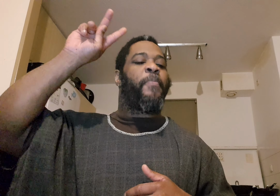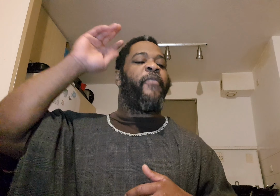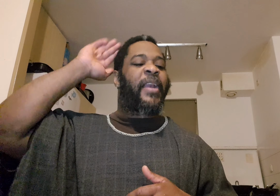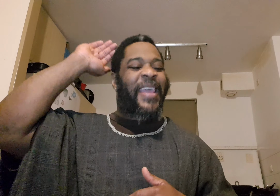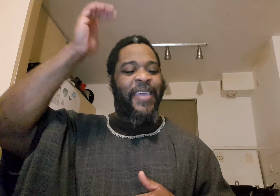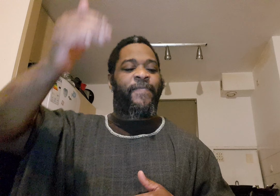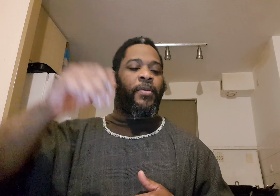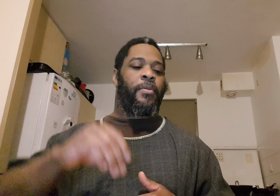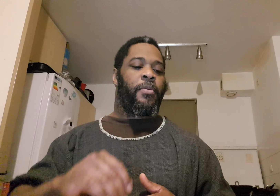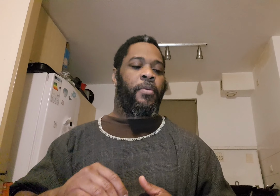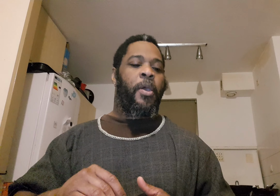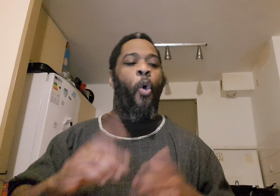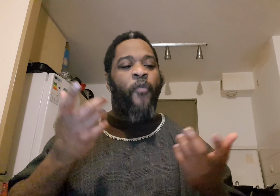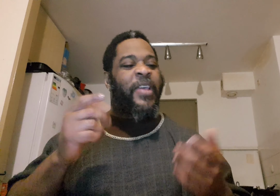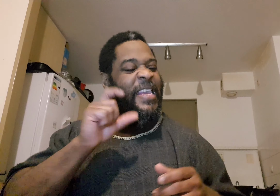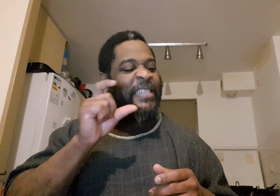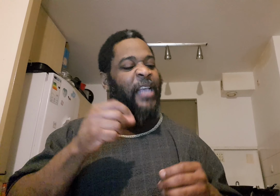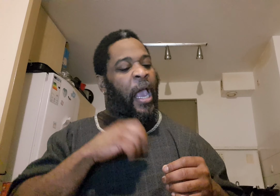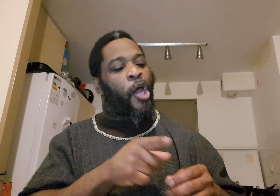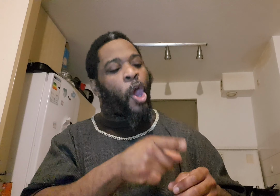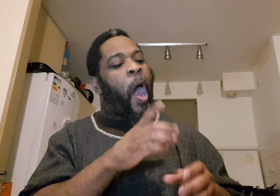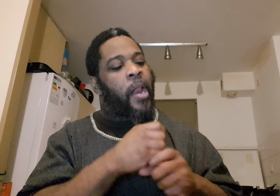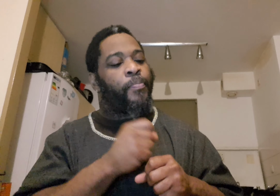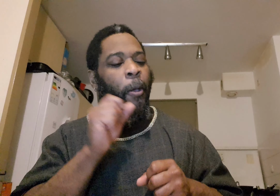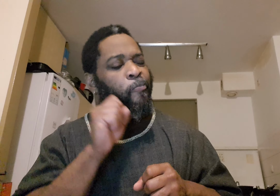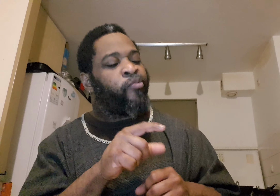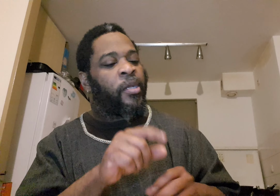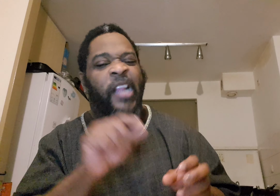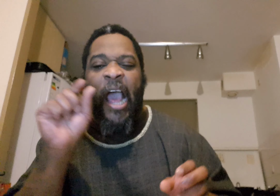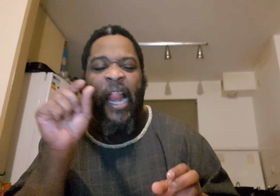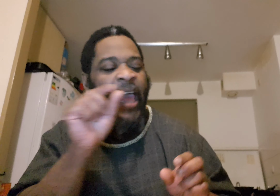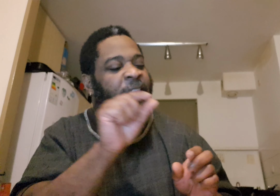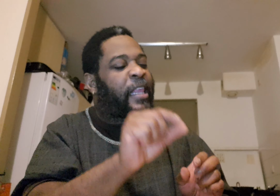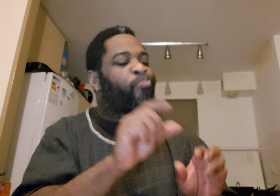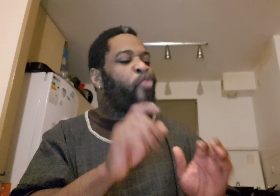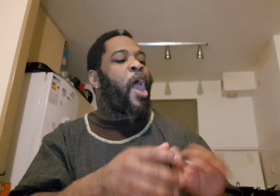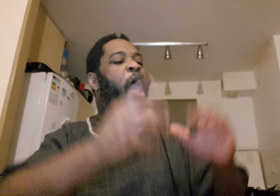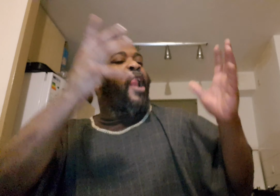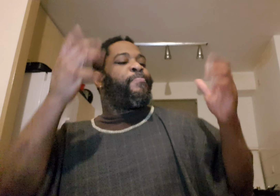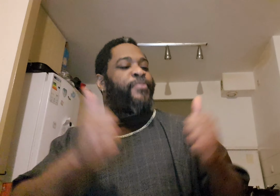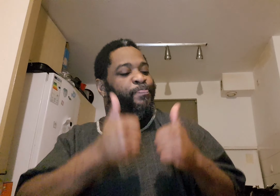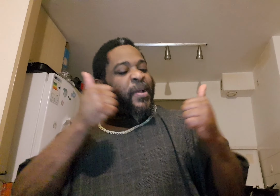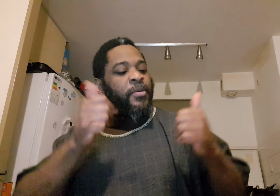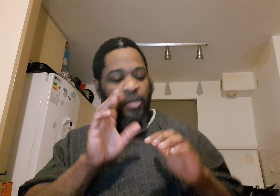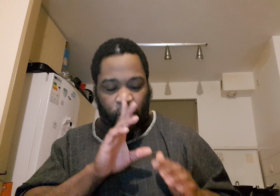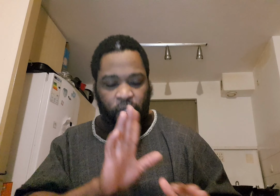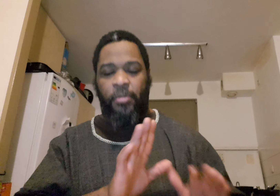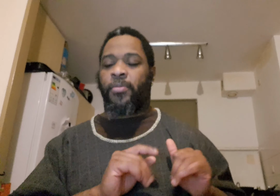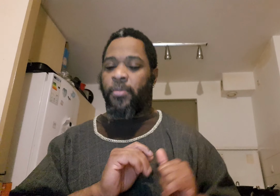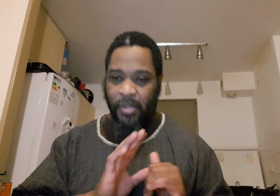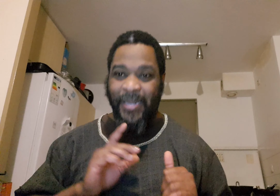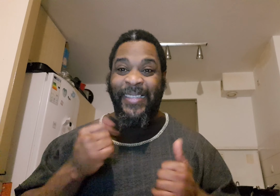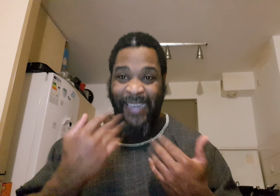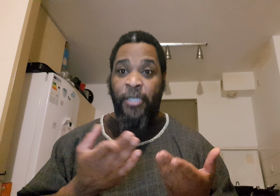from heaven. What is that? Can you help that kind of thing? Help better that